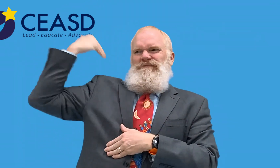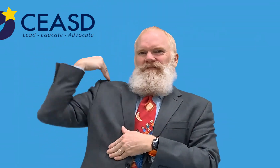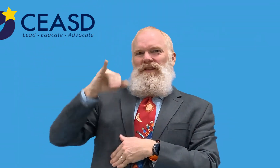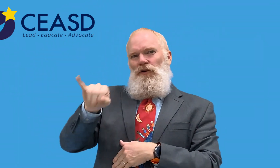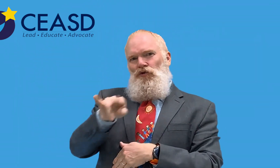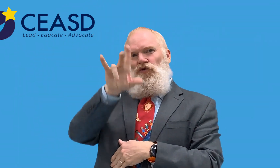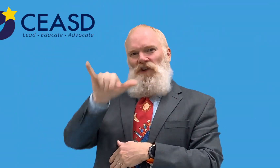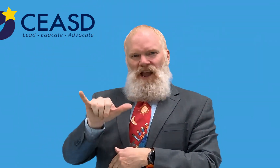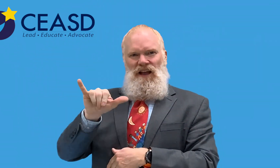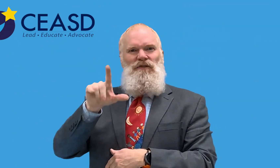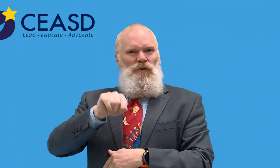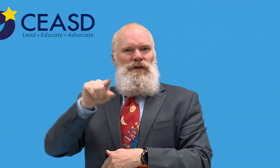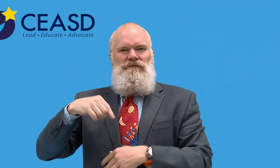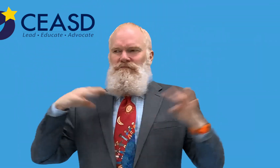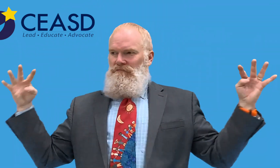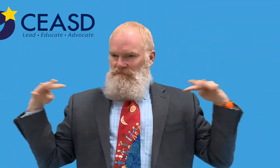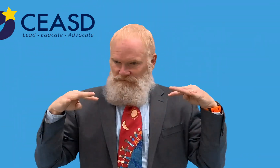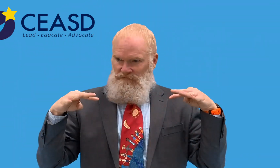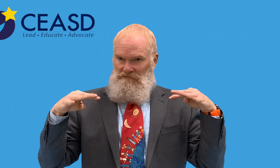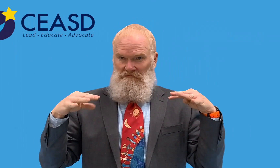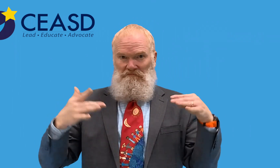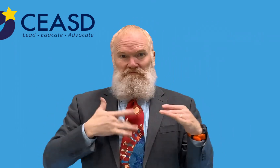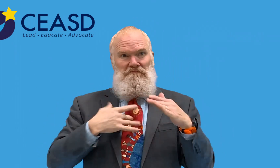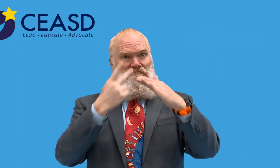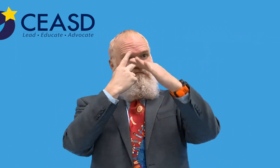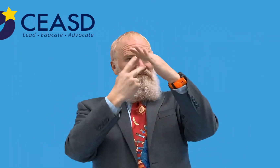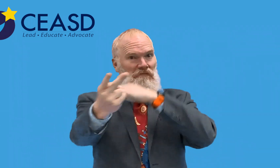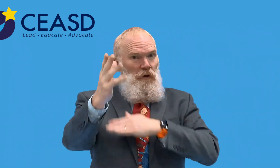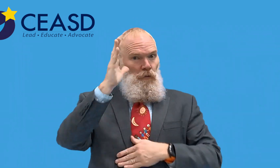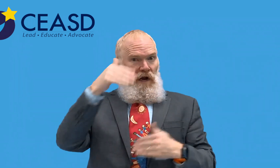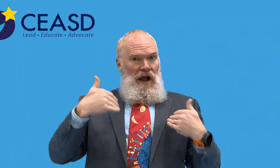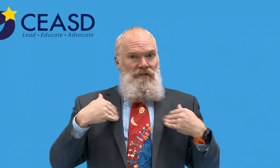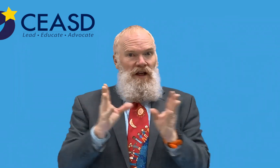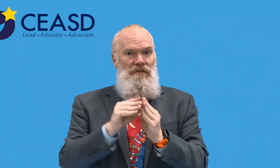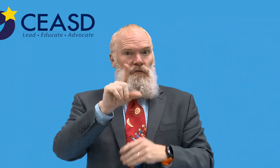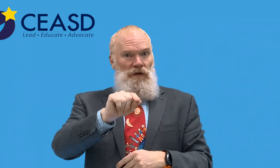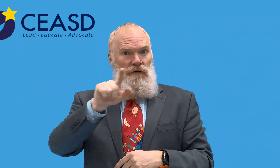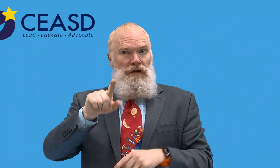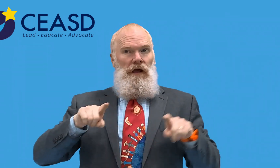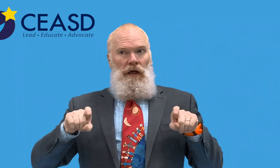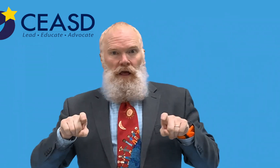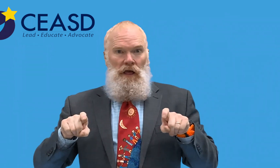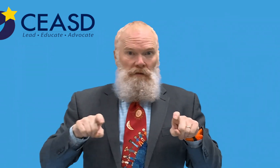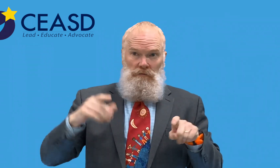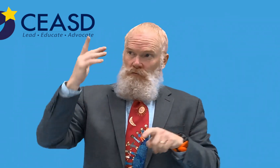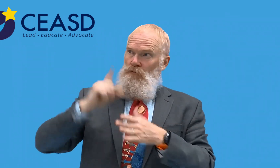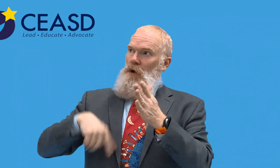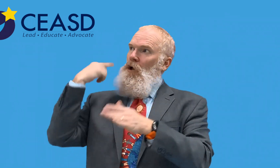met this past July and wondered together what the future would hold, if our 2021 conference was even feasible.